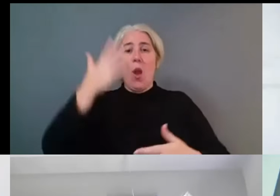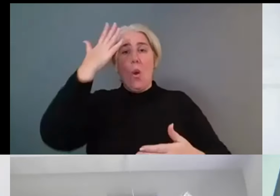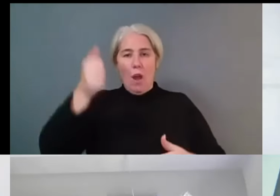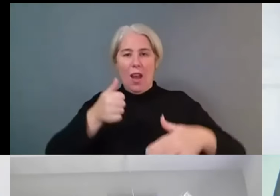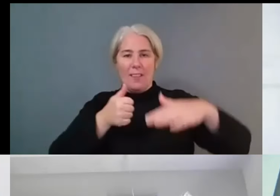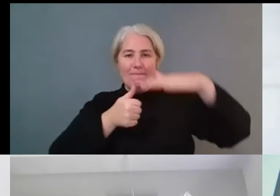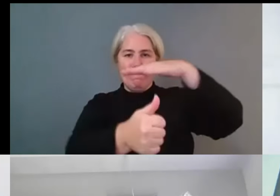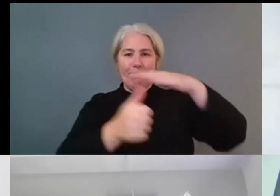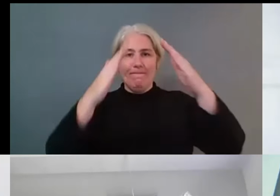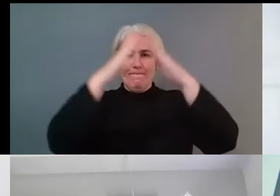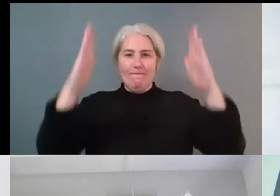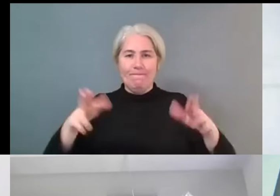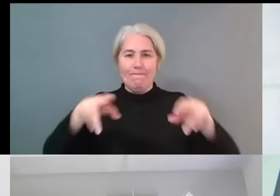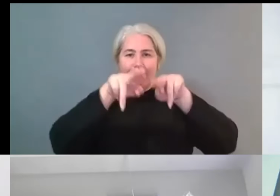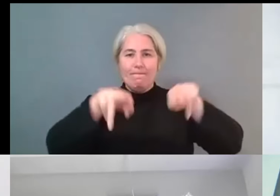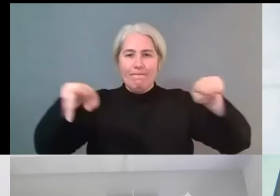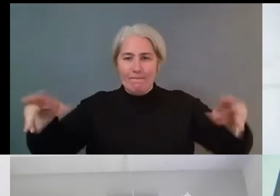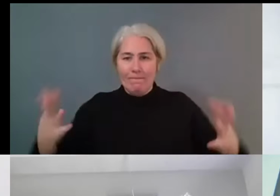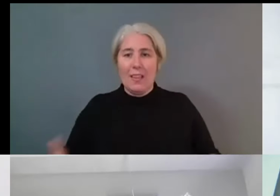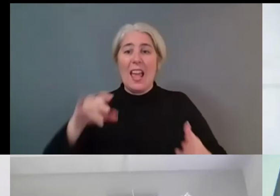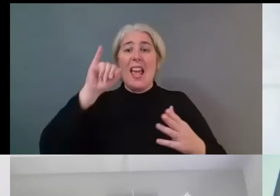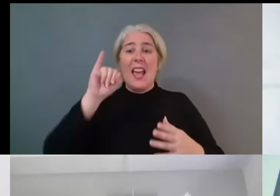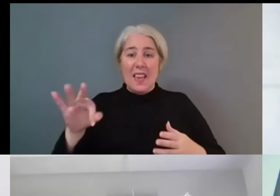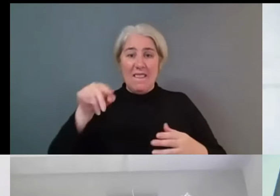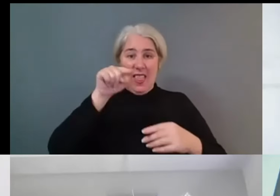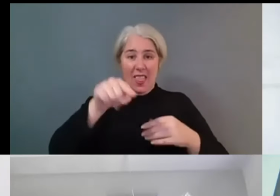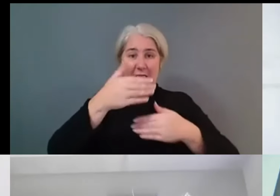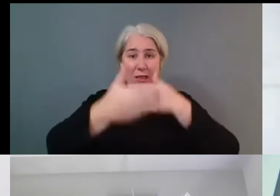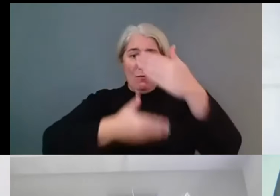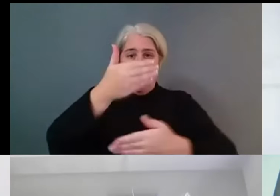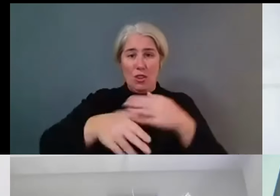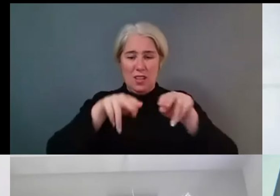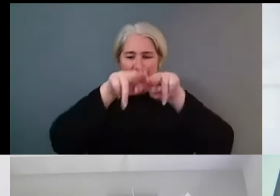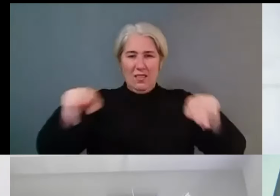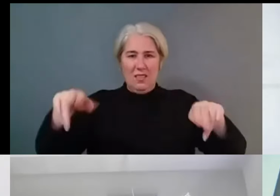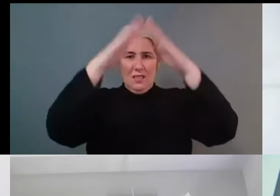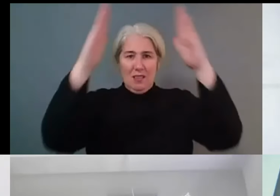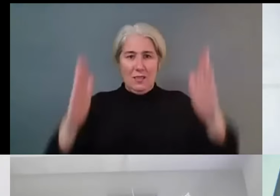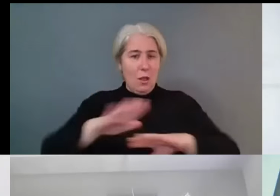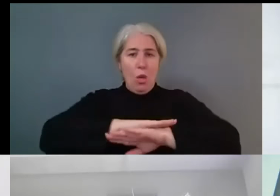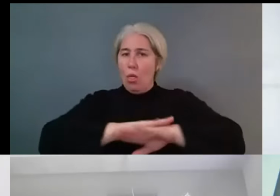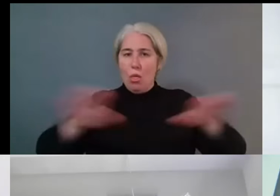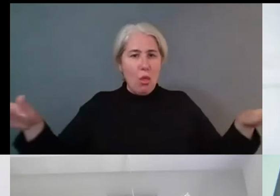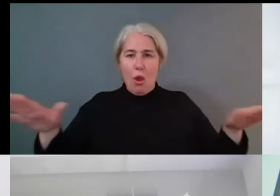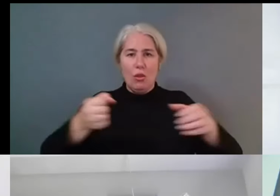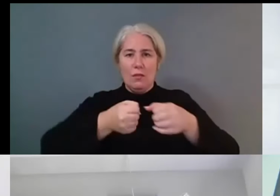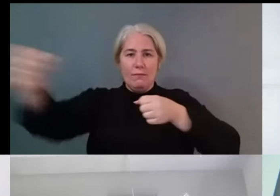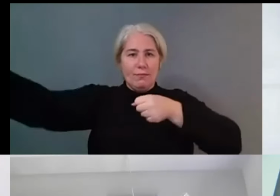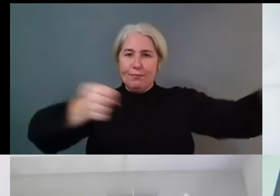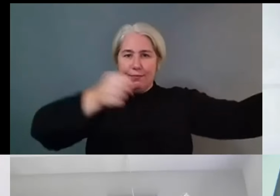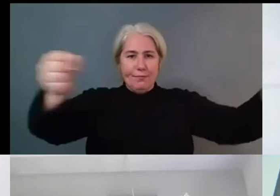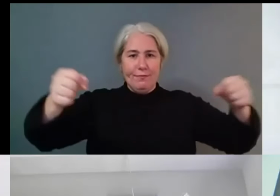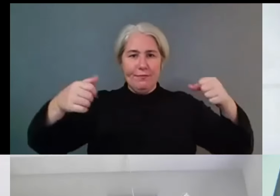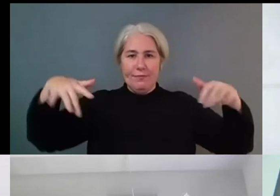and when the deinstitutionalization process, the so-called deinstitutionalization process, is going